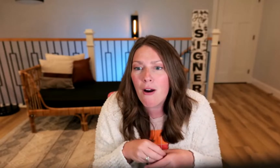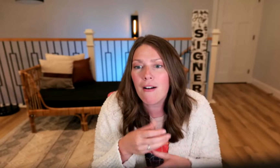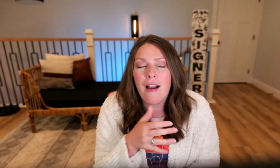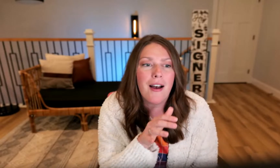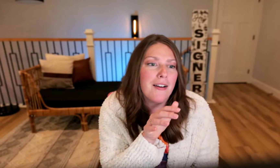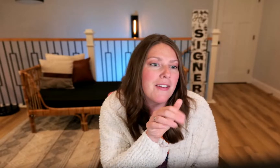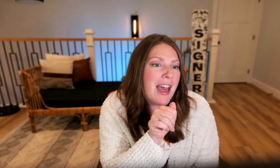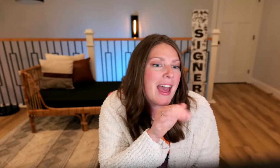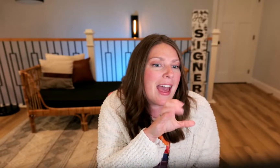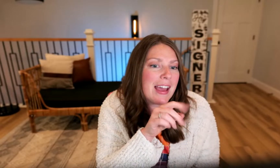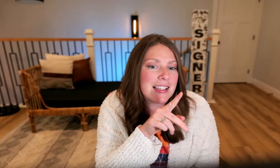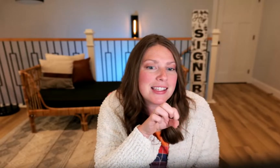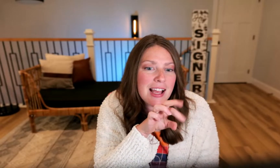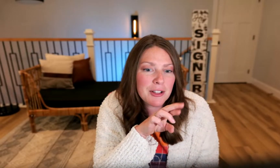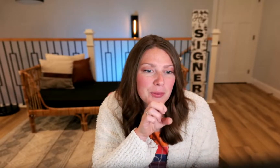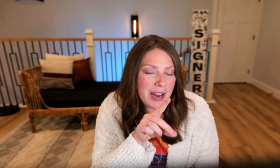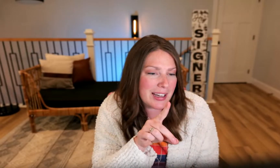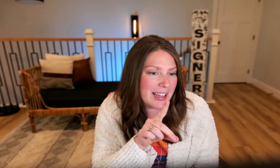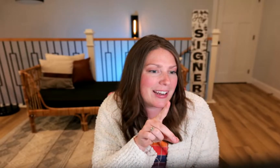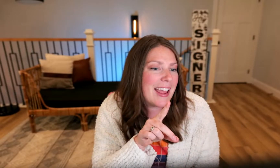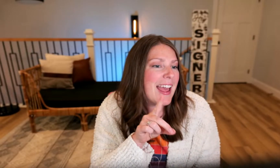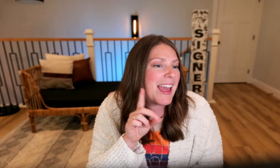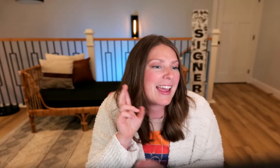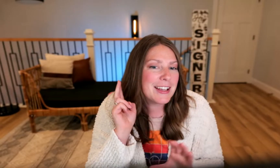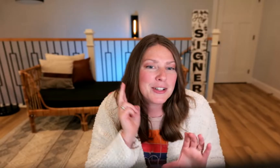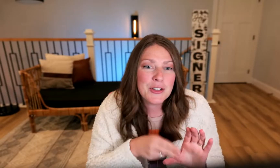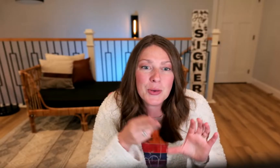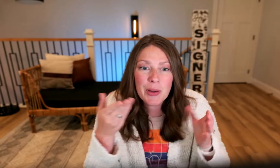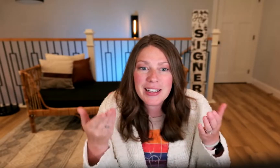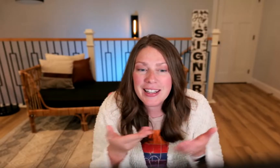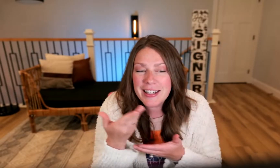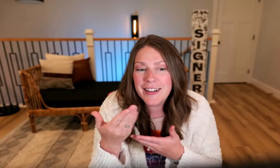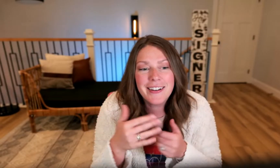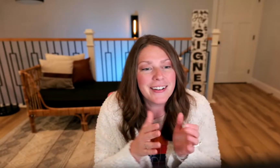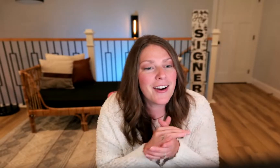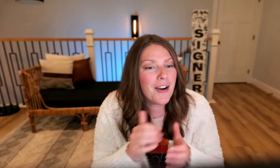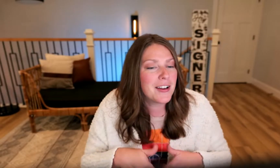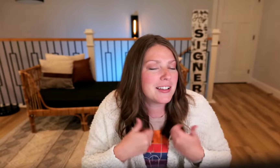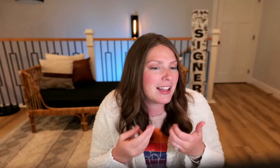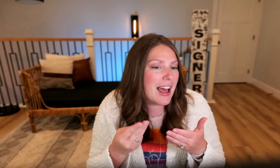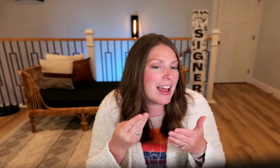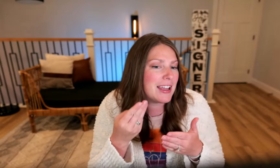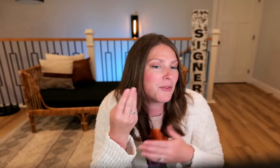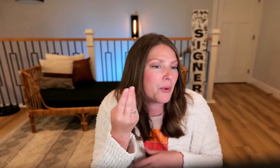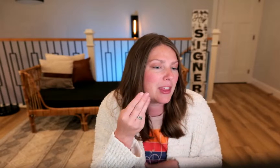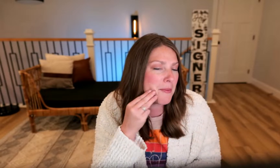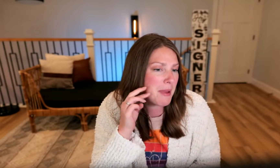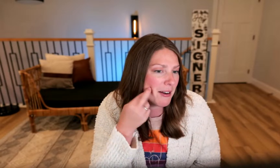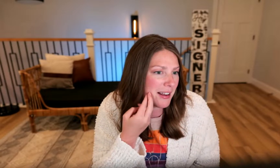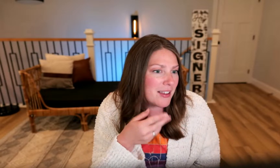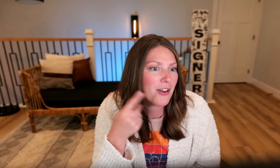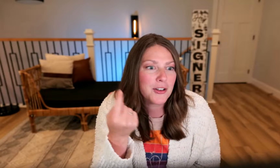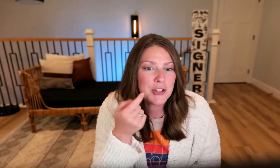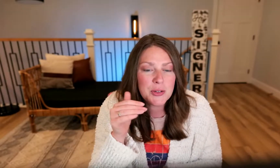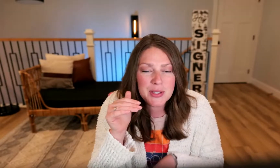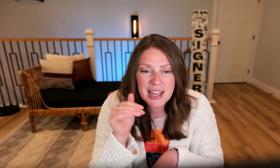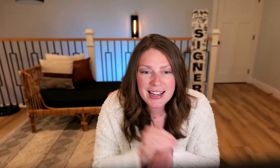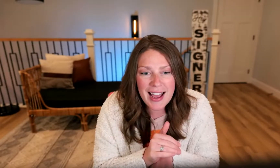part of Accelerated and join here on Live with Meredith on Tuesday